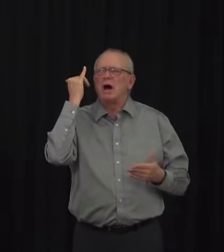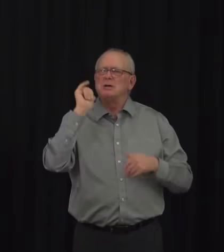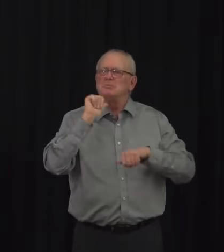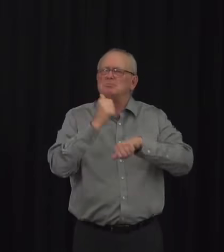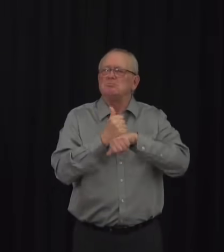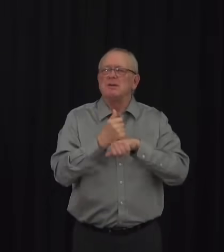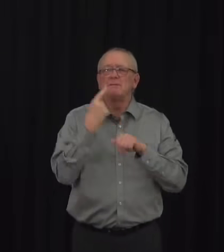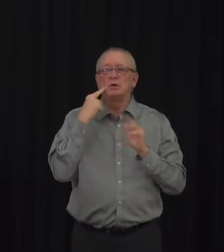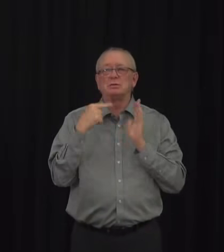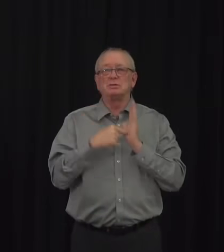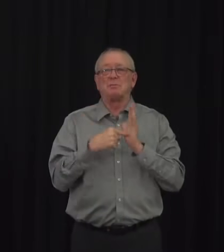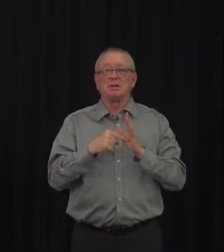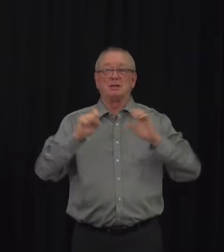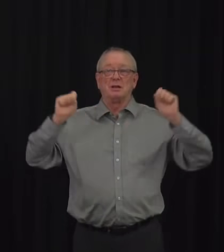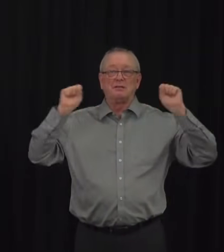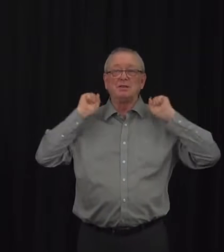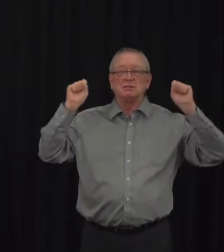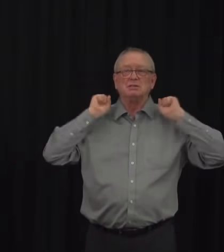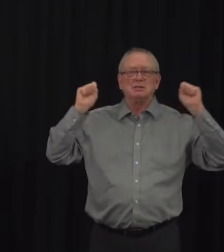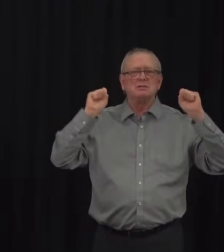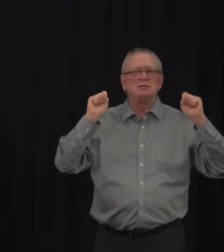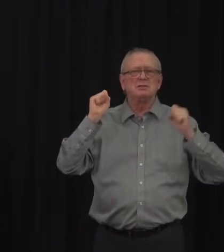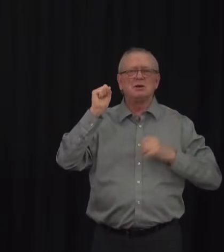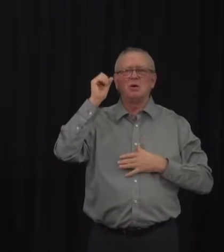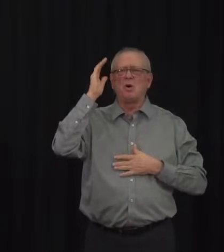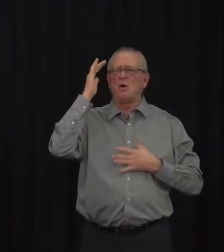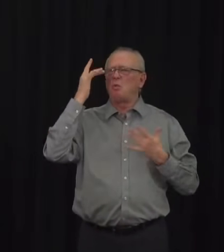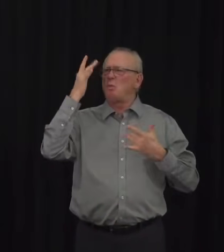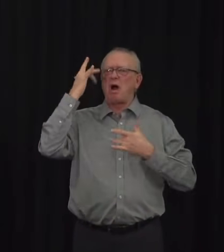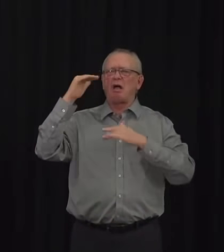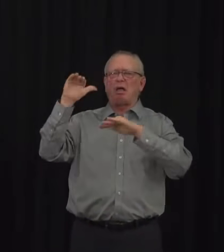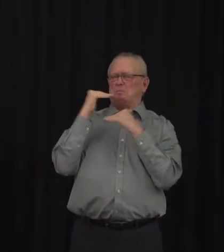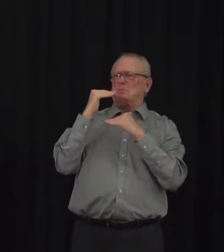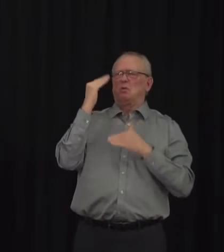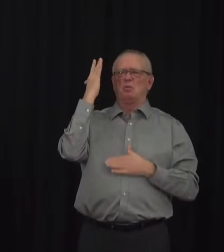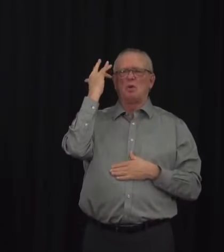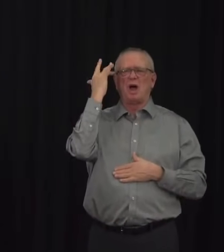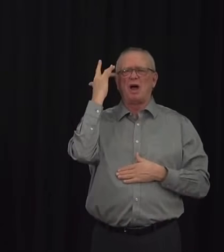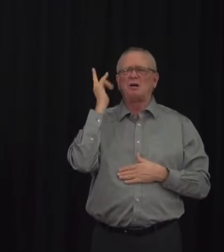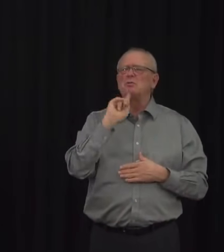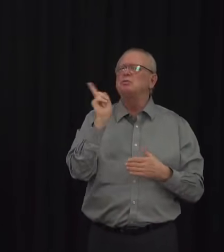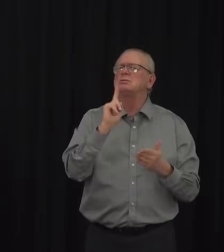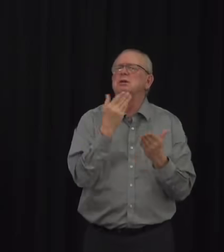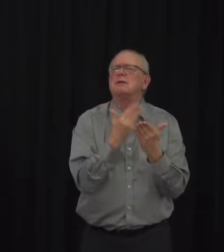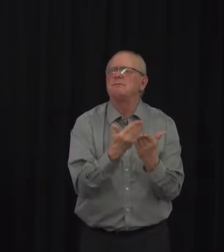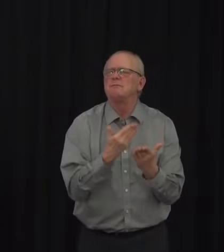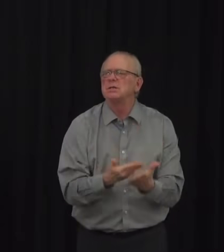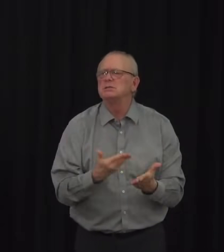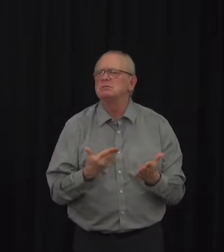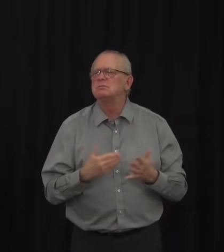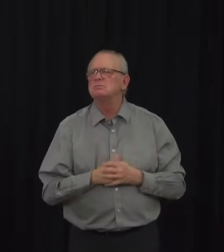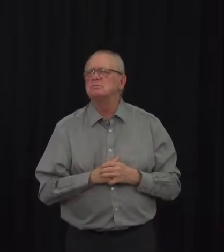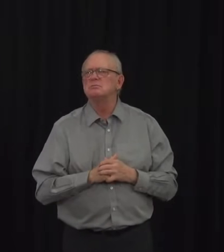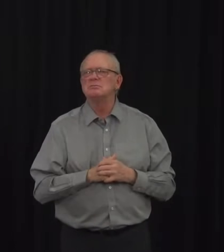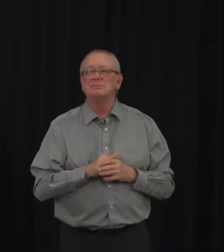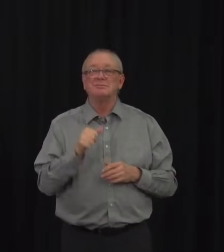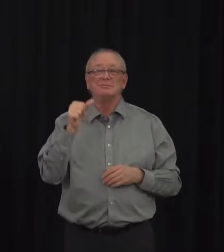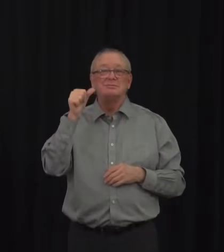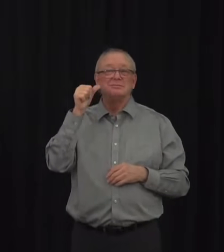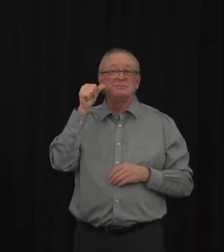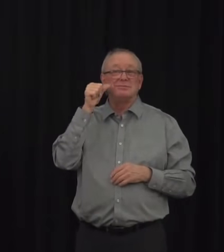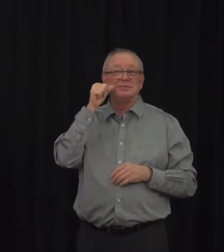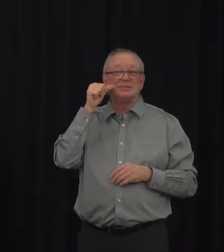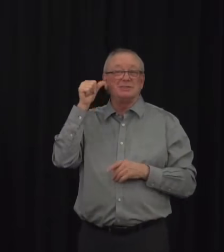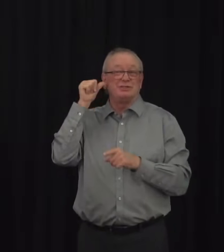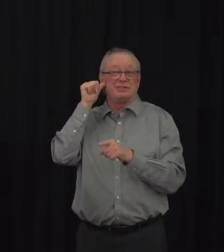they were singled out. The minister in the House yesterday said you made a decision because of 3 super spreader groups and fitness